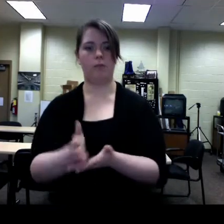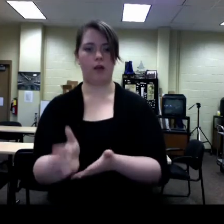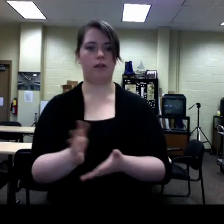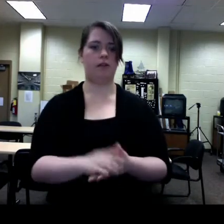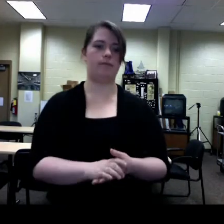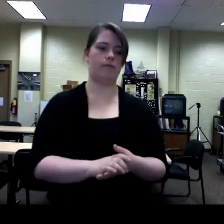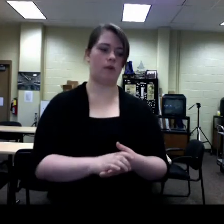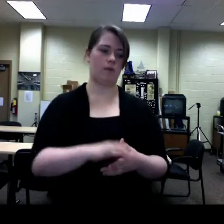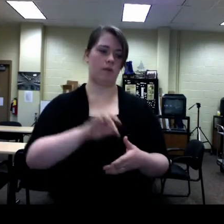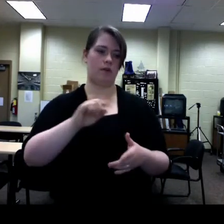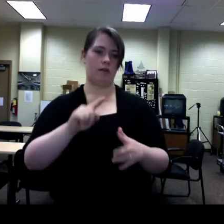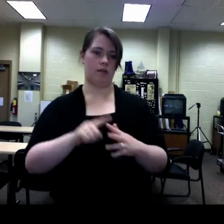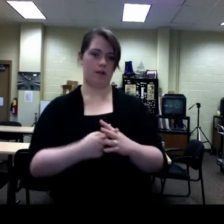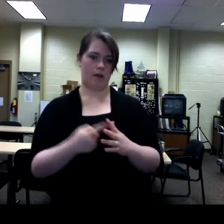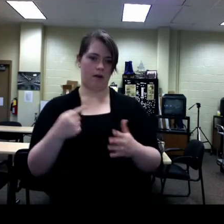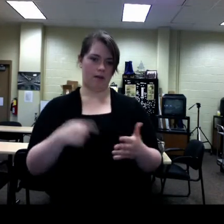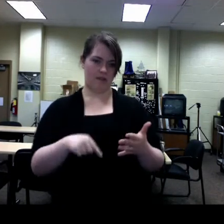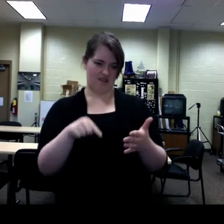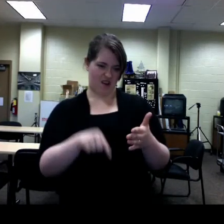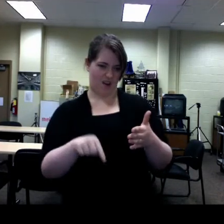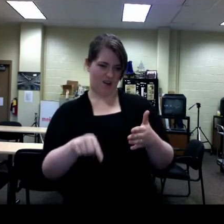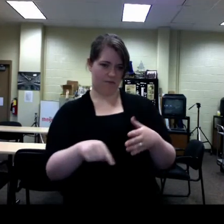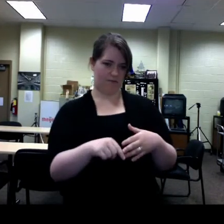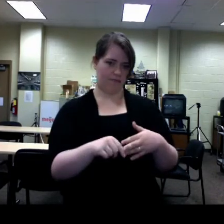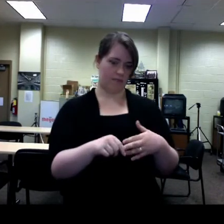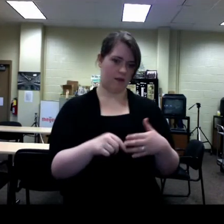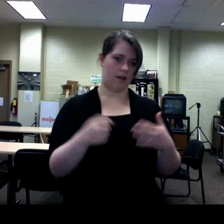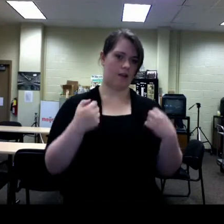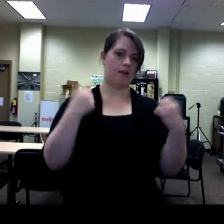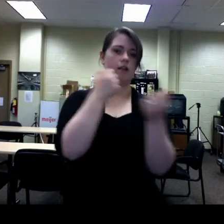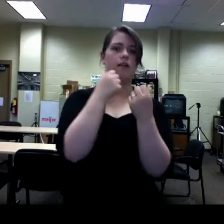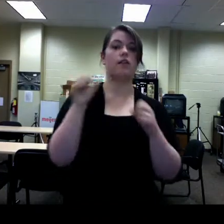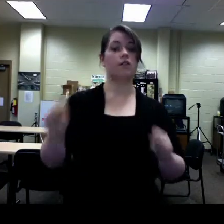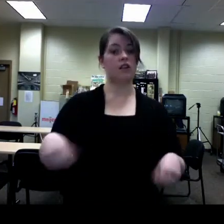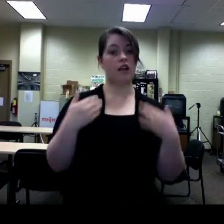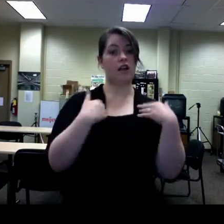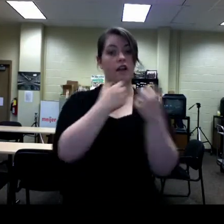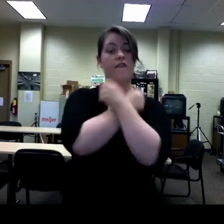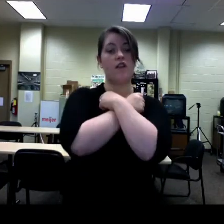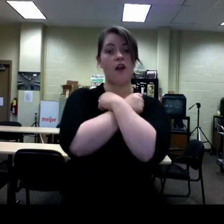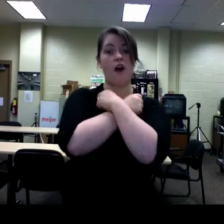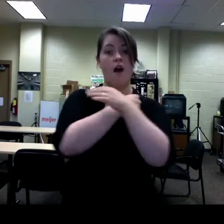That you can have love that is based entirely on passion. This is that